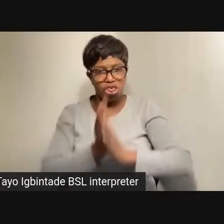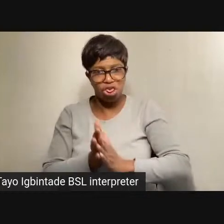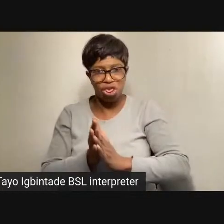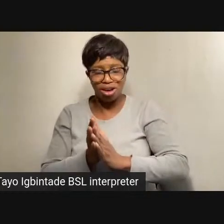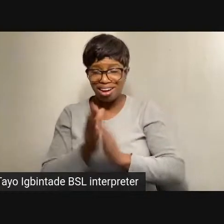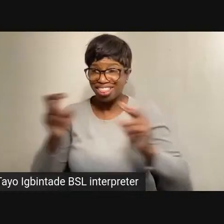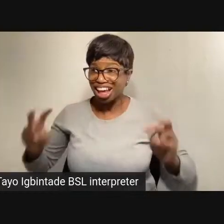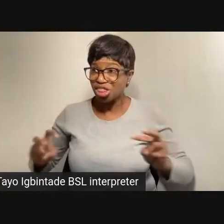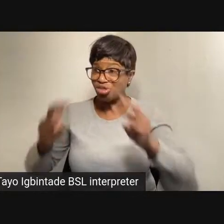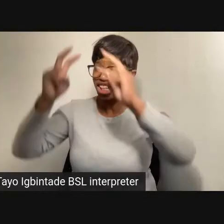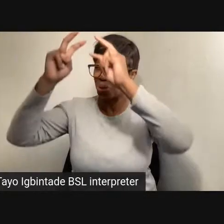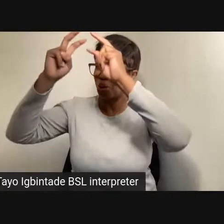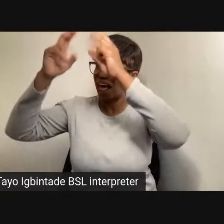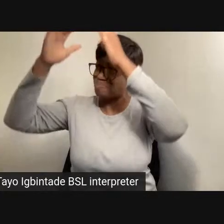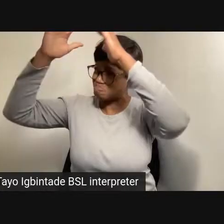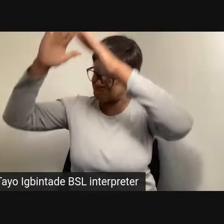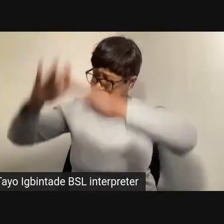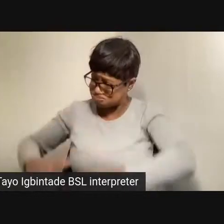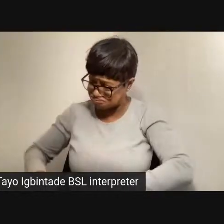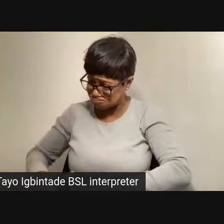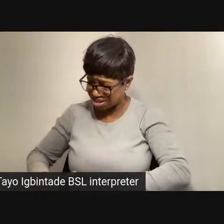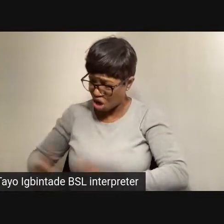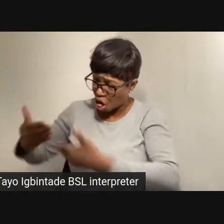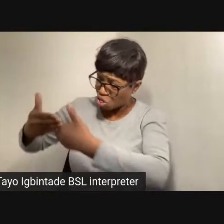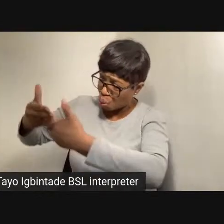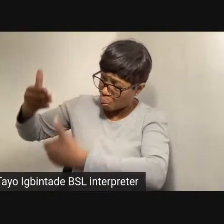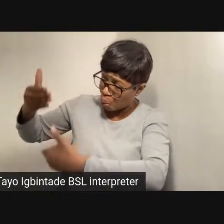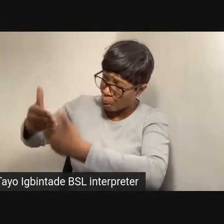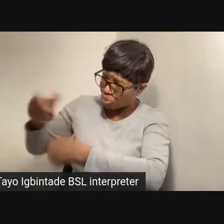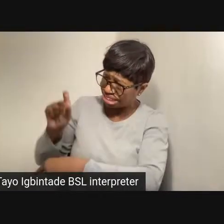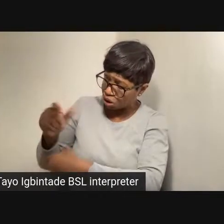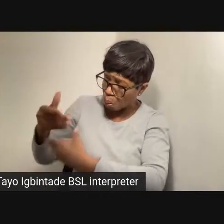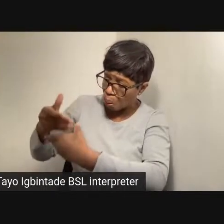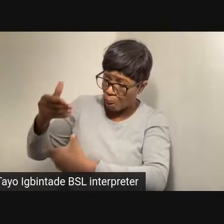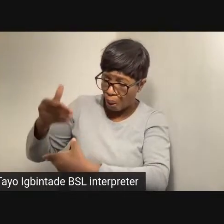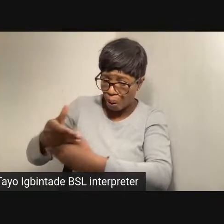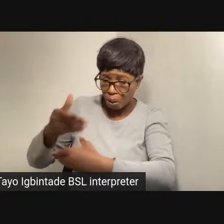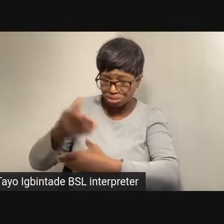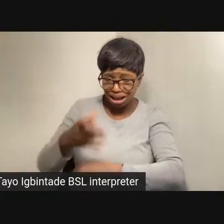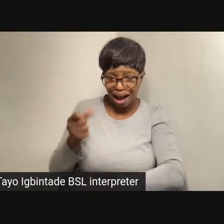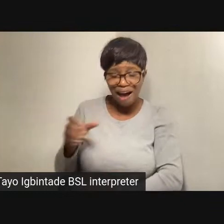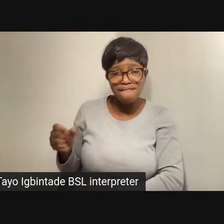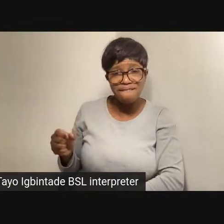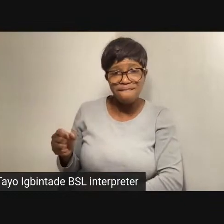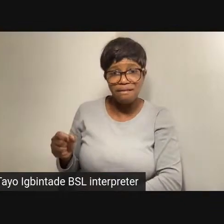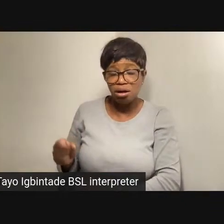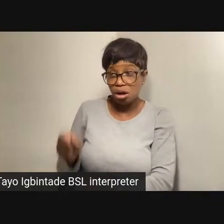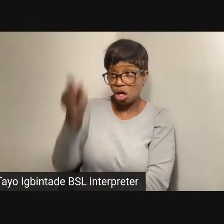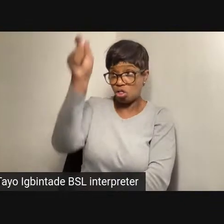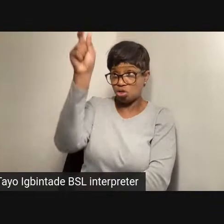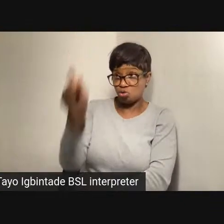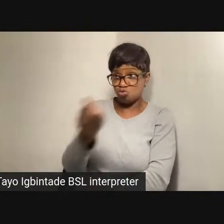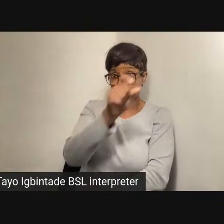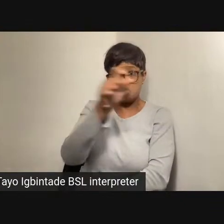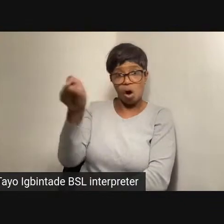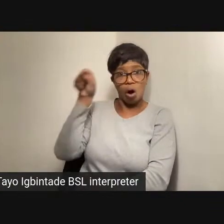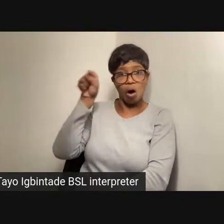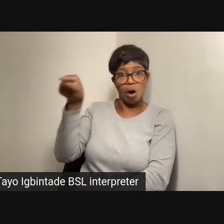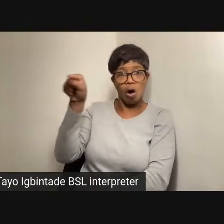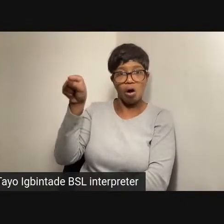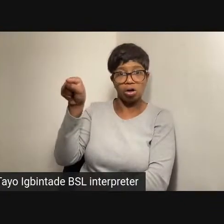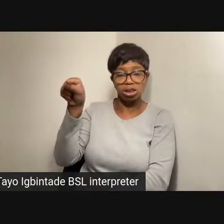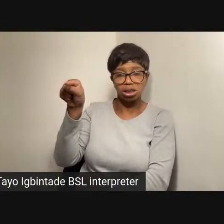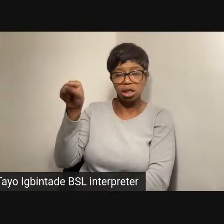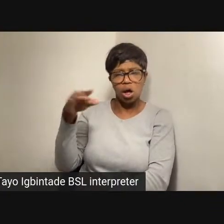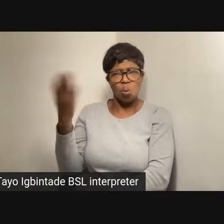crushed. Bits of the walls of the cathedral remained standing, and the cross that stood where the